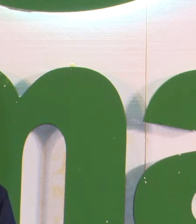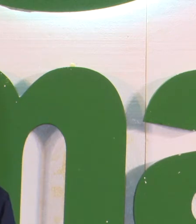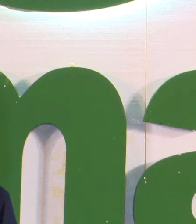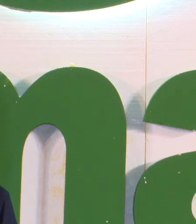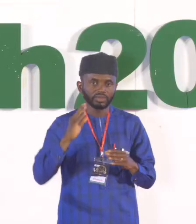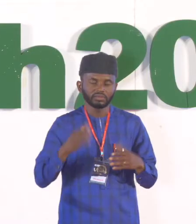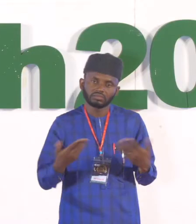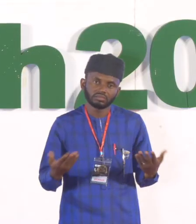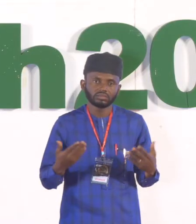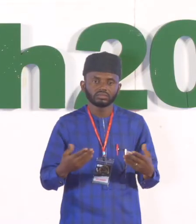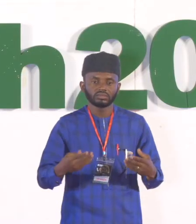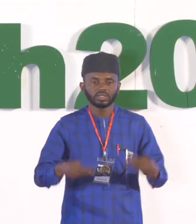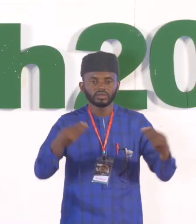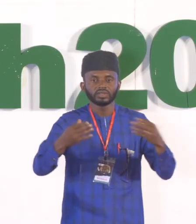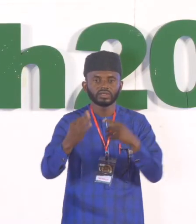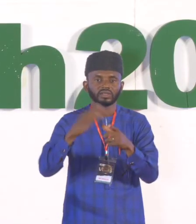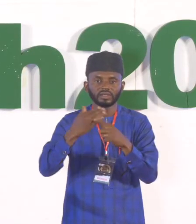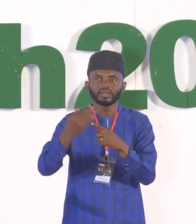will come.